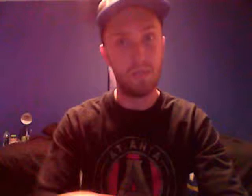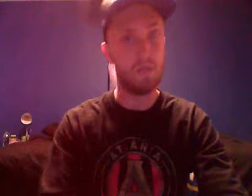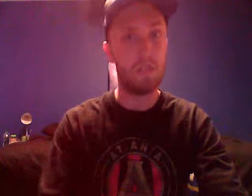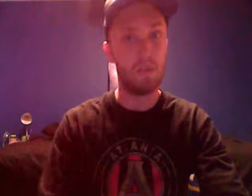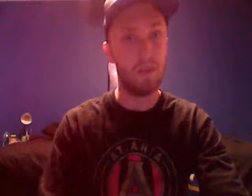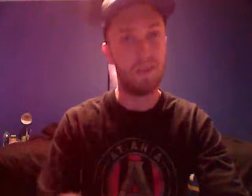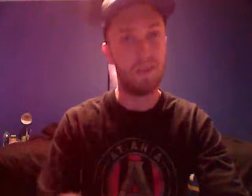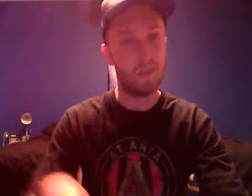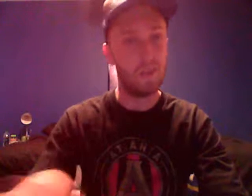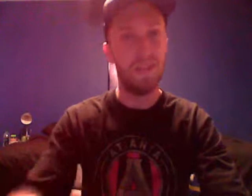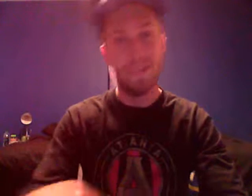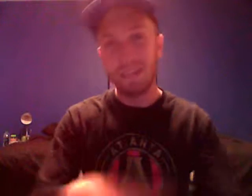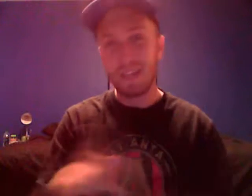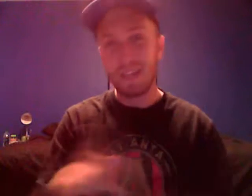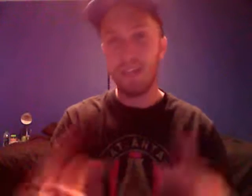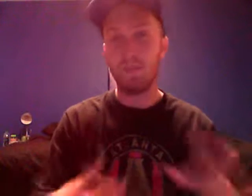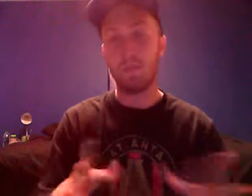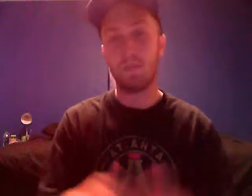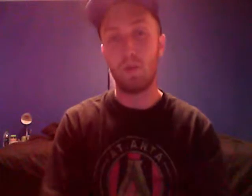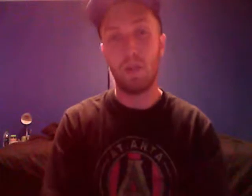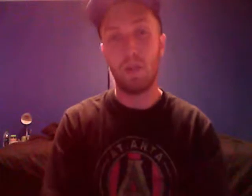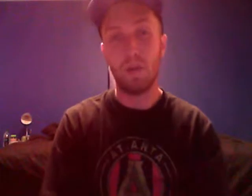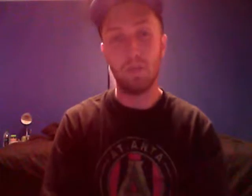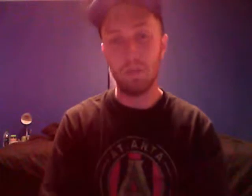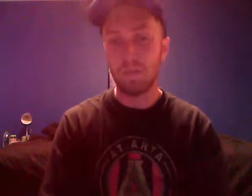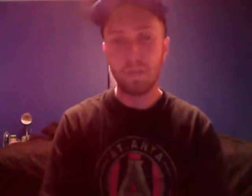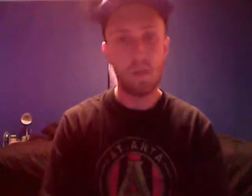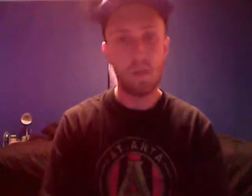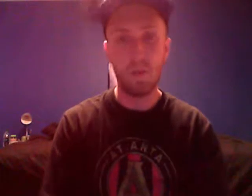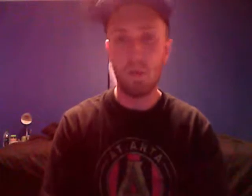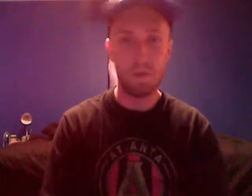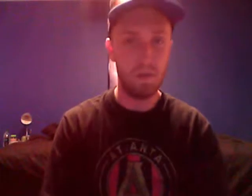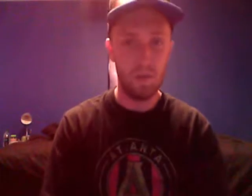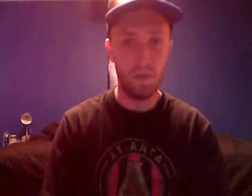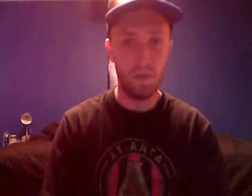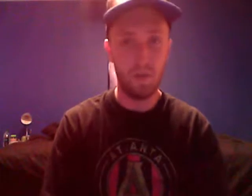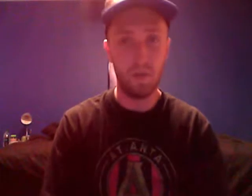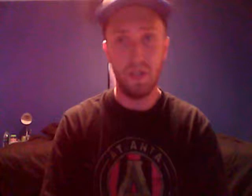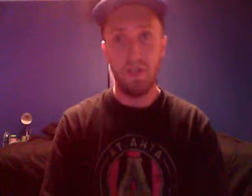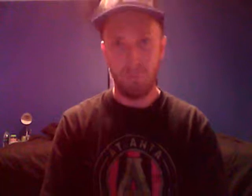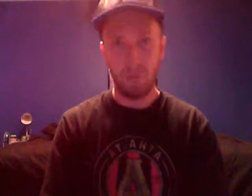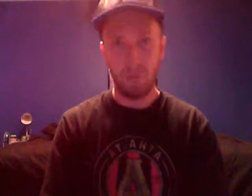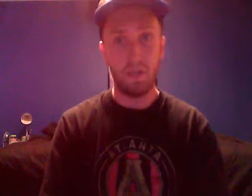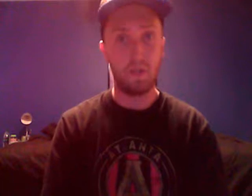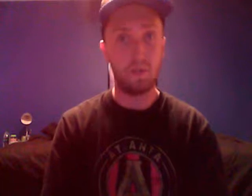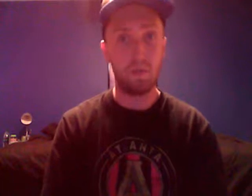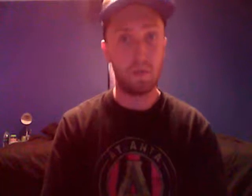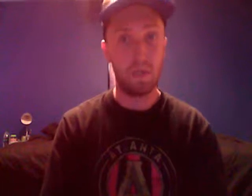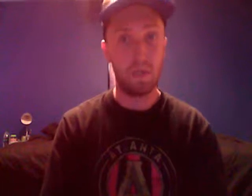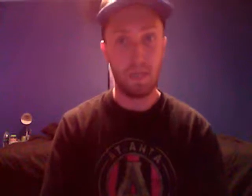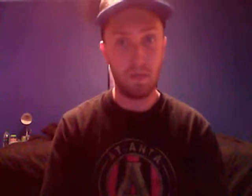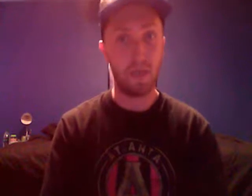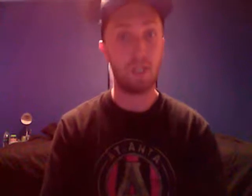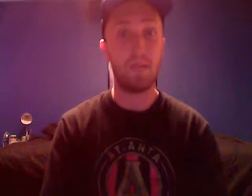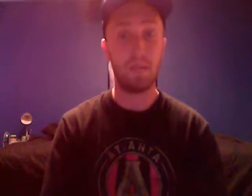really get in the way. So kind of disappointed there. But when the ball was in the middle of the field, Laurentiewicz was most of the time there, stepping